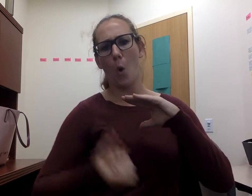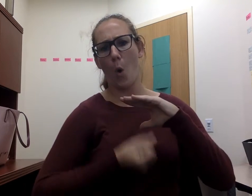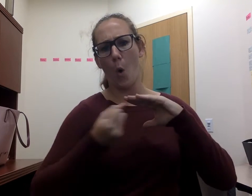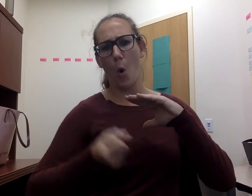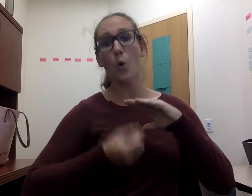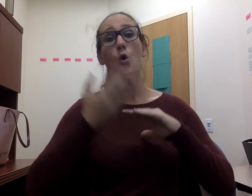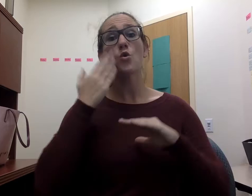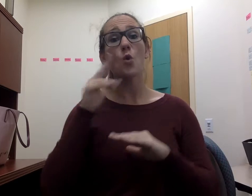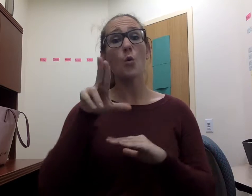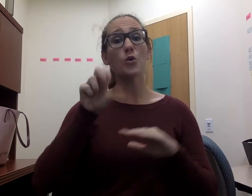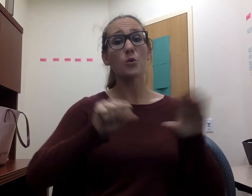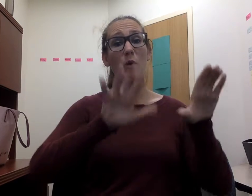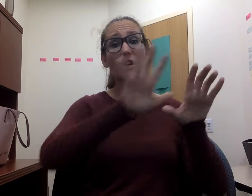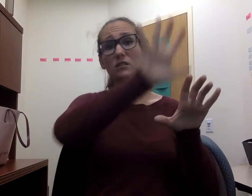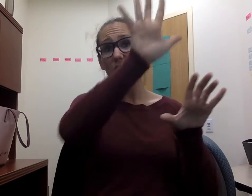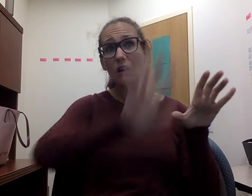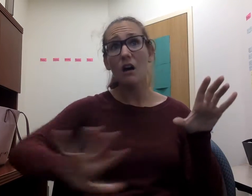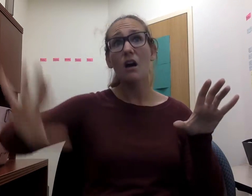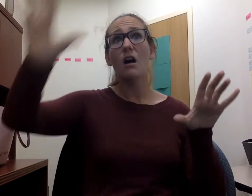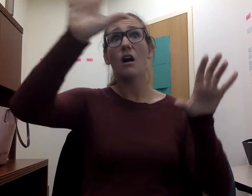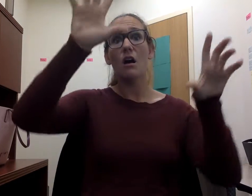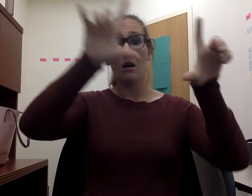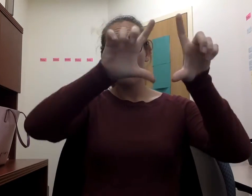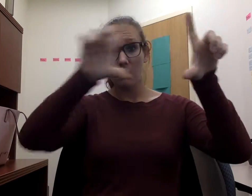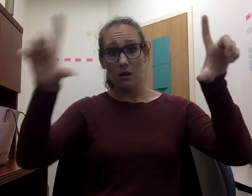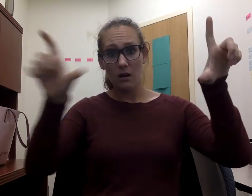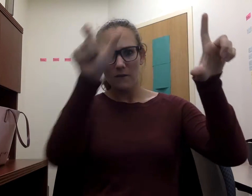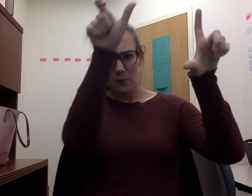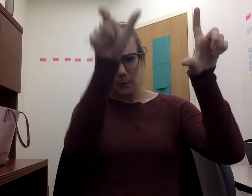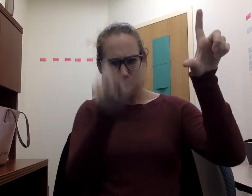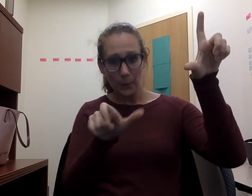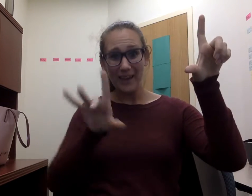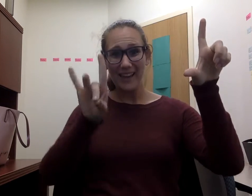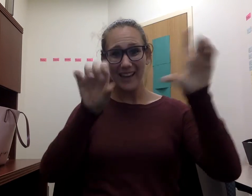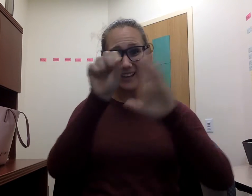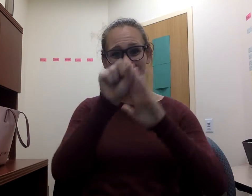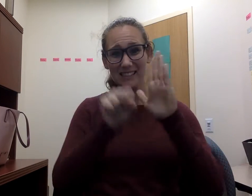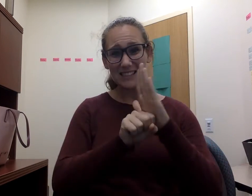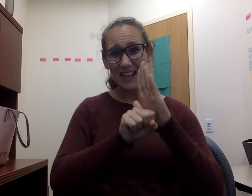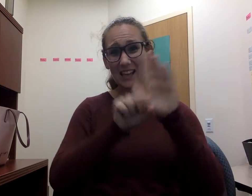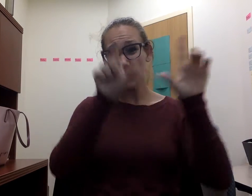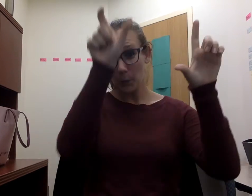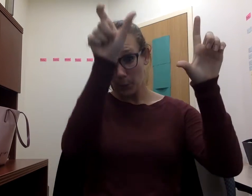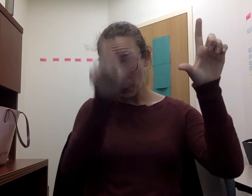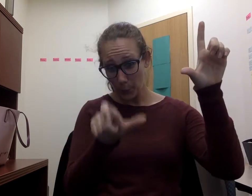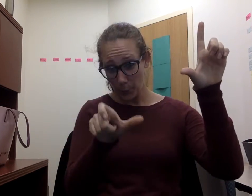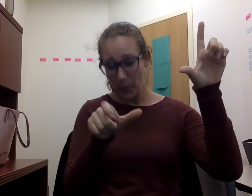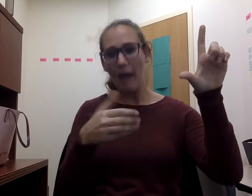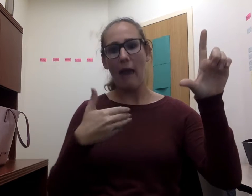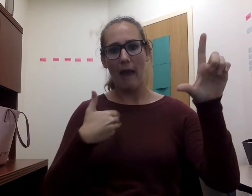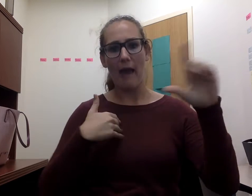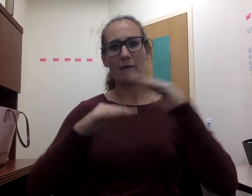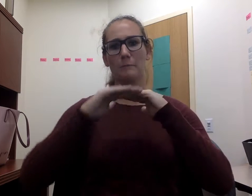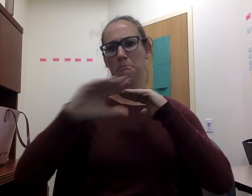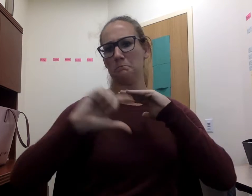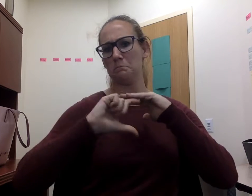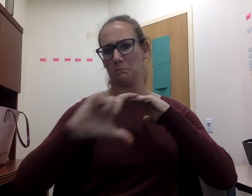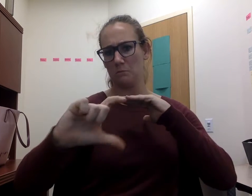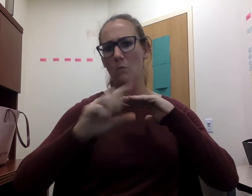Water in all its forms is always in flux and always moving. And there is a name for every kind of movement in the